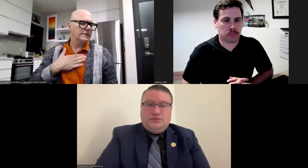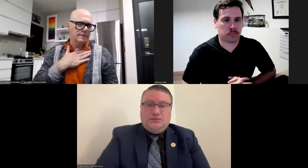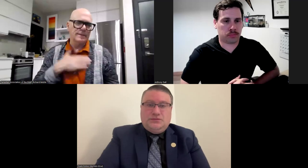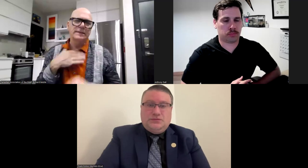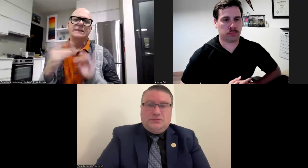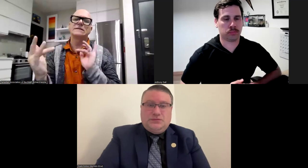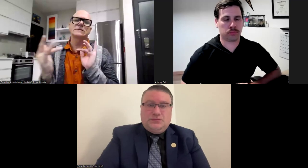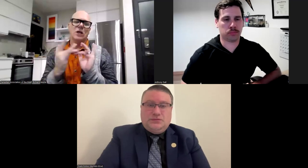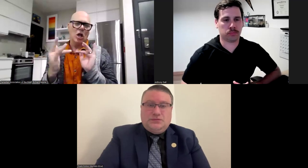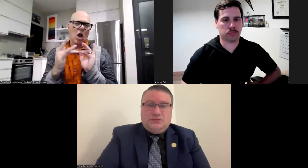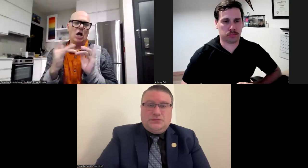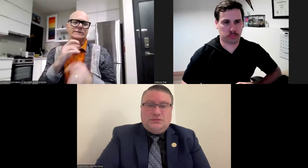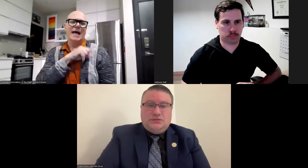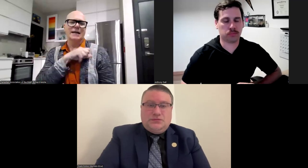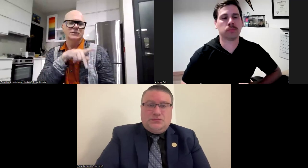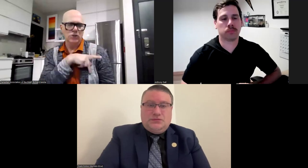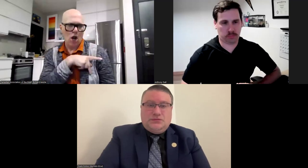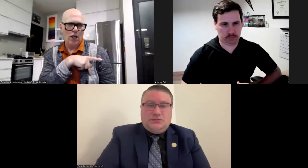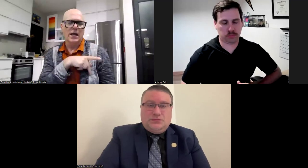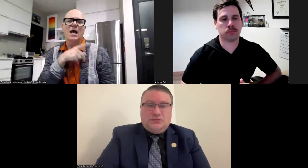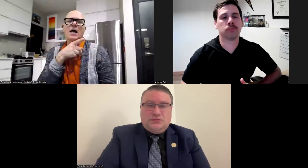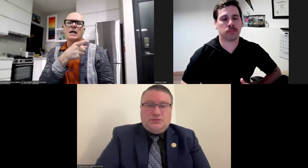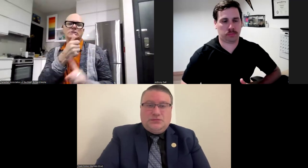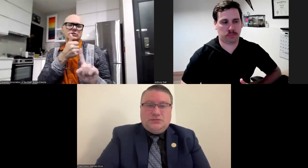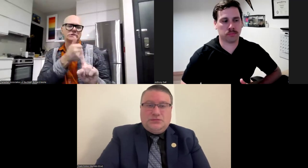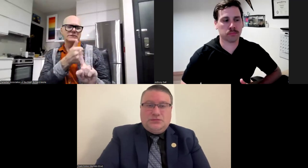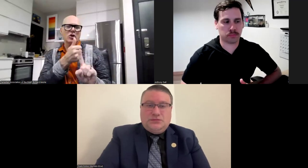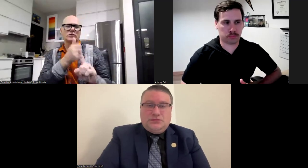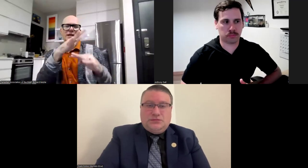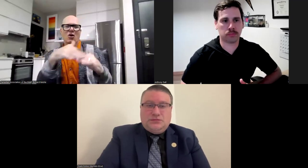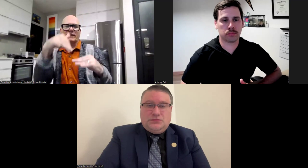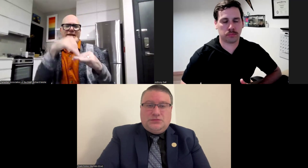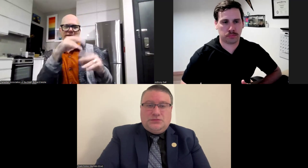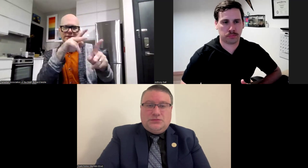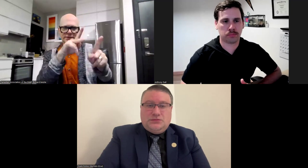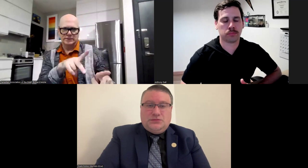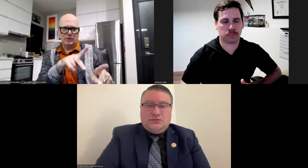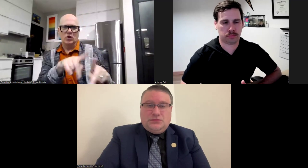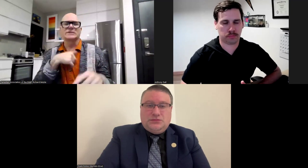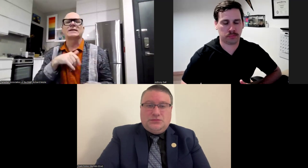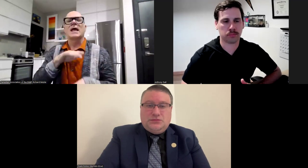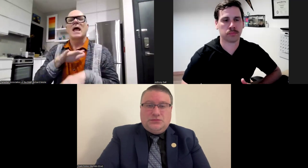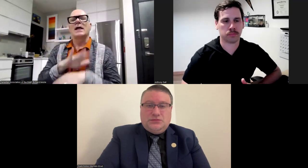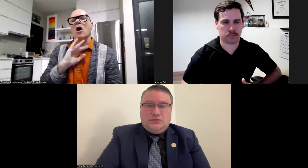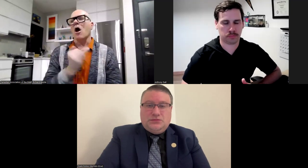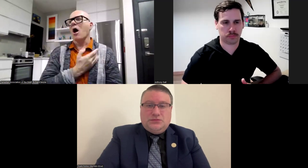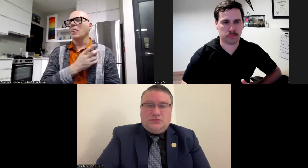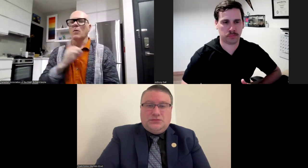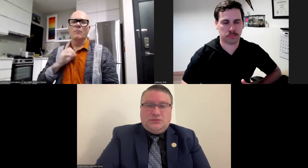to about around resources? And Richard's just saying, please contact Shauna Joint. She is an Indigenous deaf